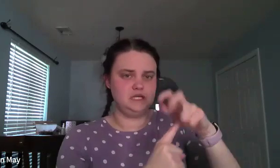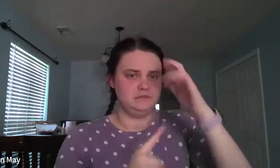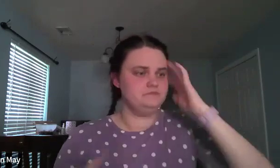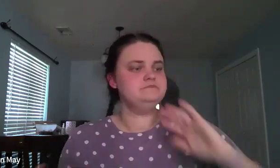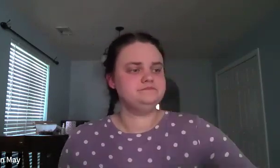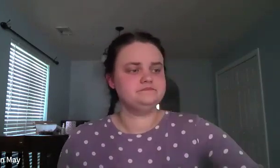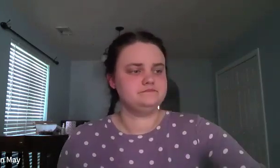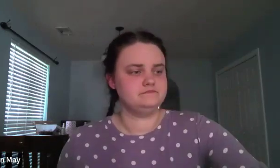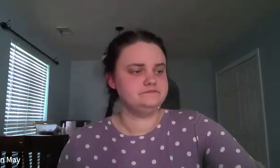Champ.